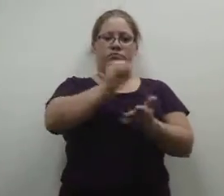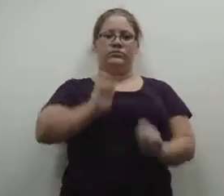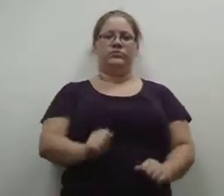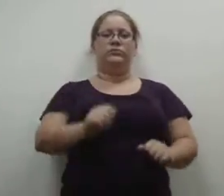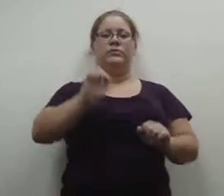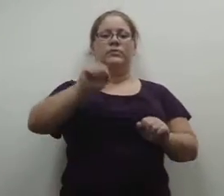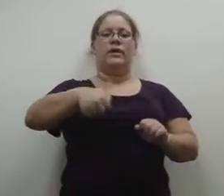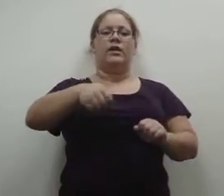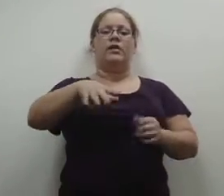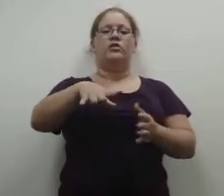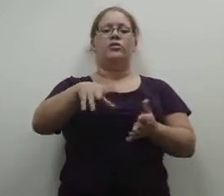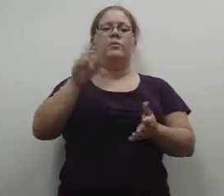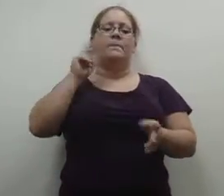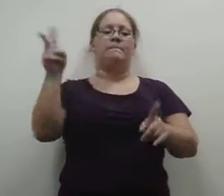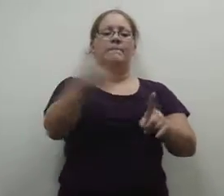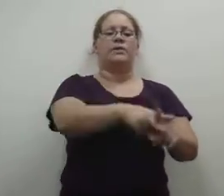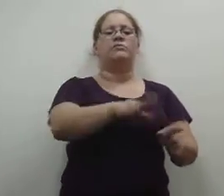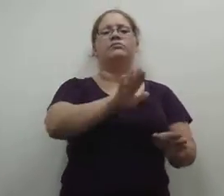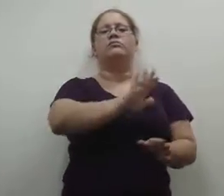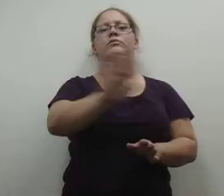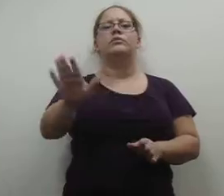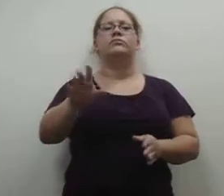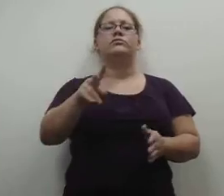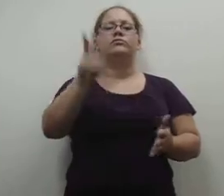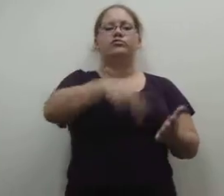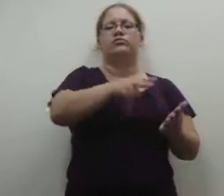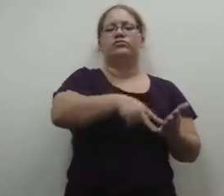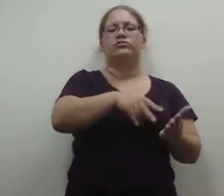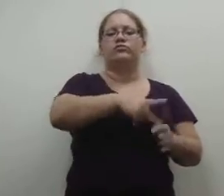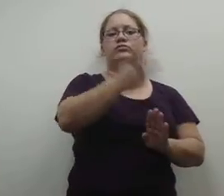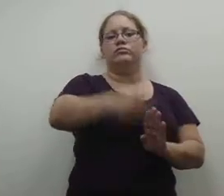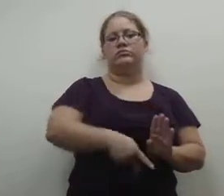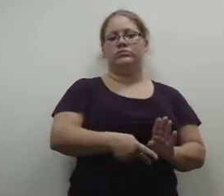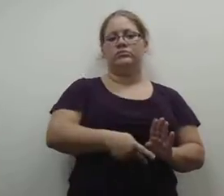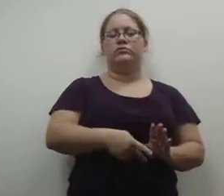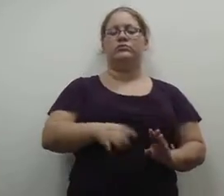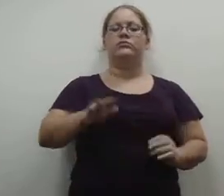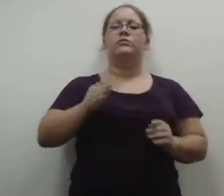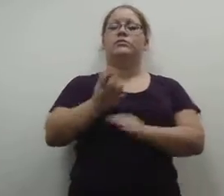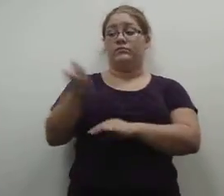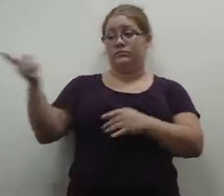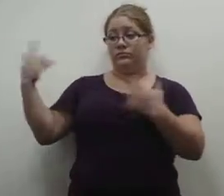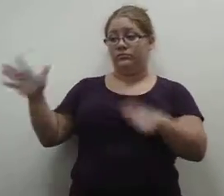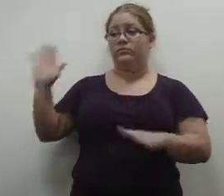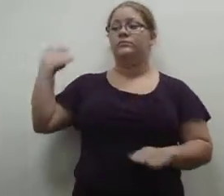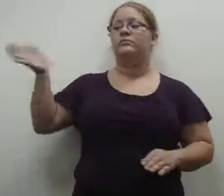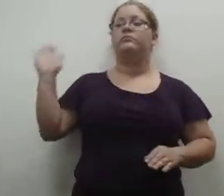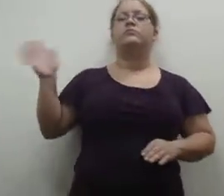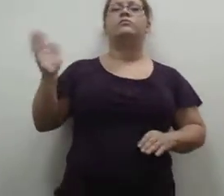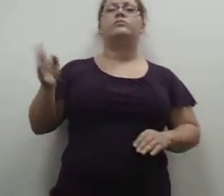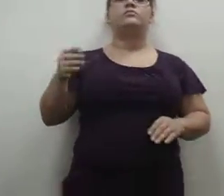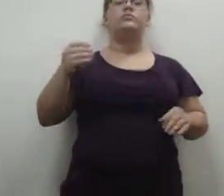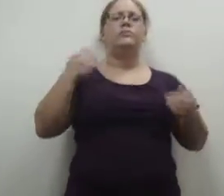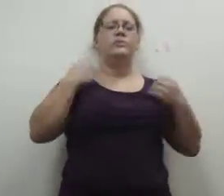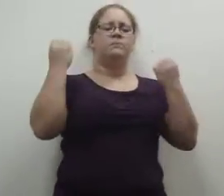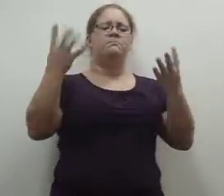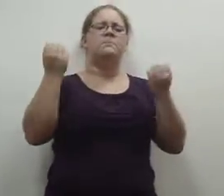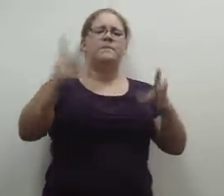So in that 3-week period after his lecture, we did all kinds of different research, reading and writing assignments, which